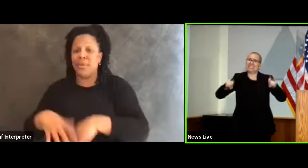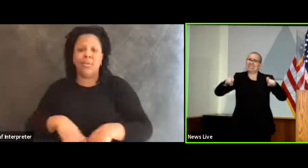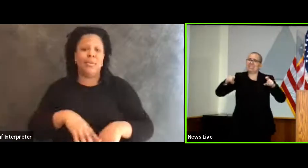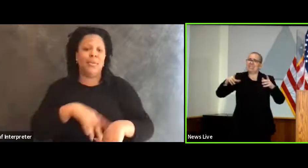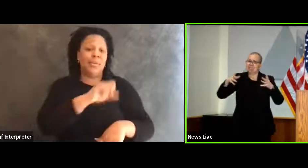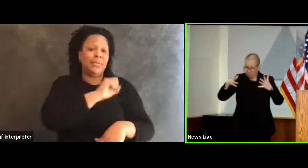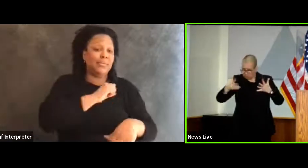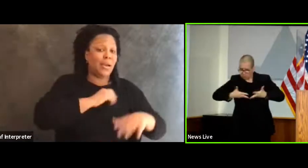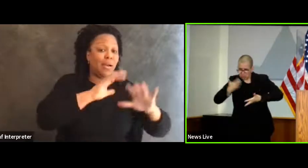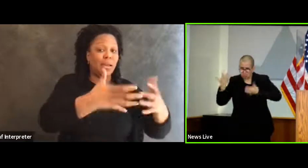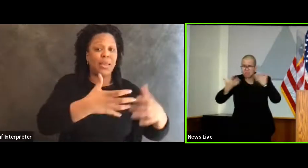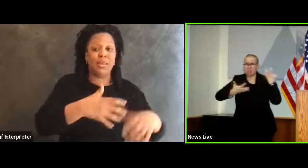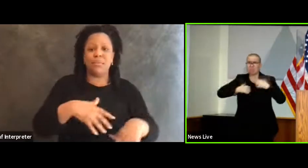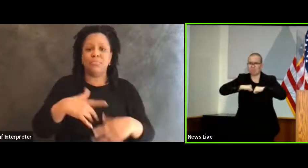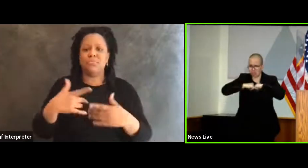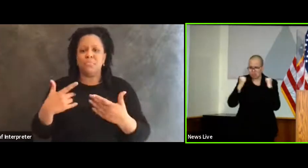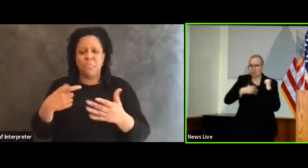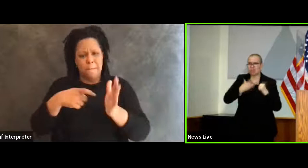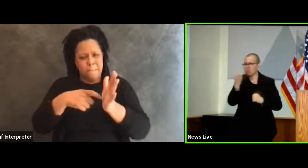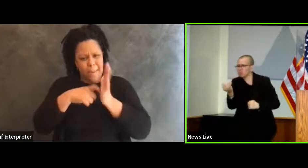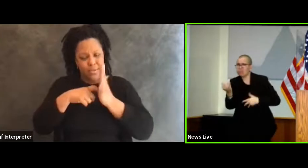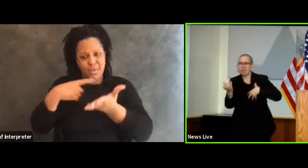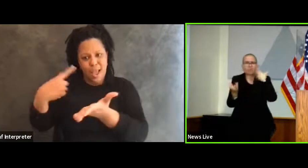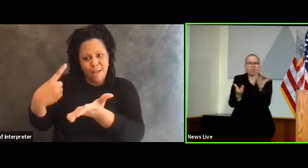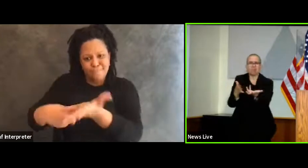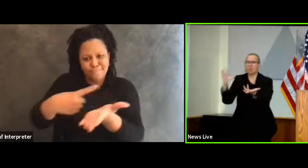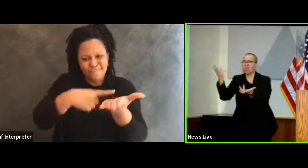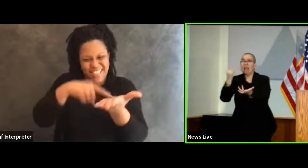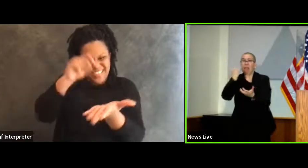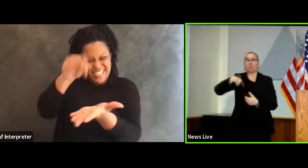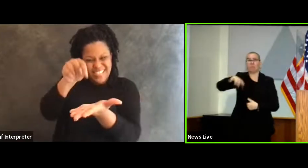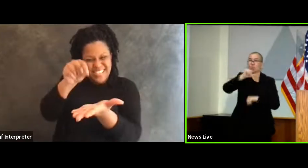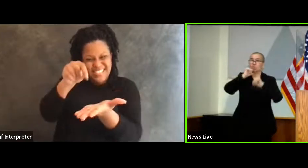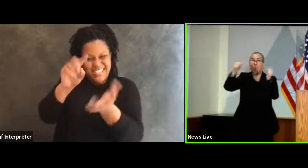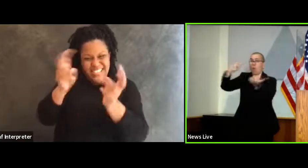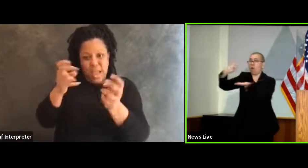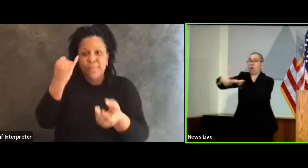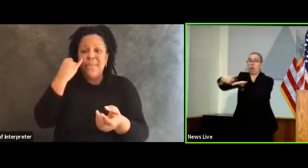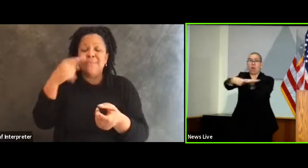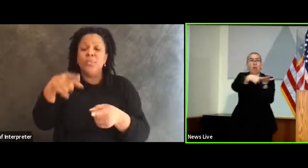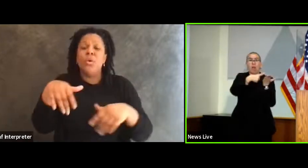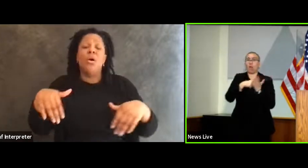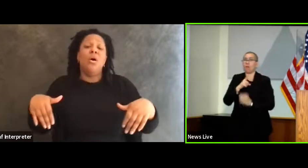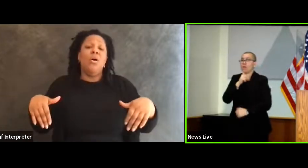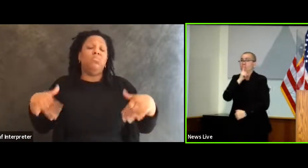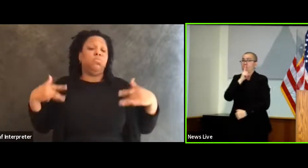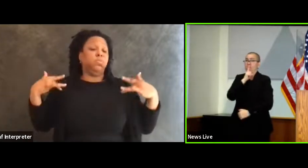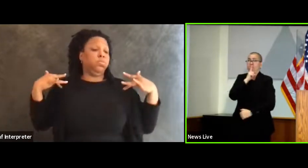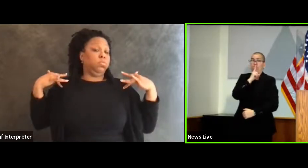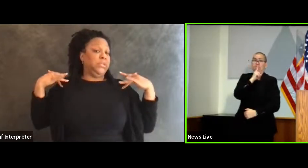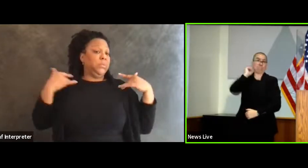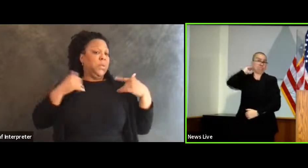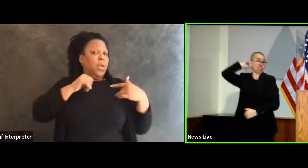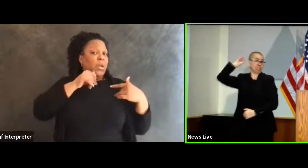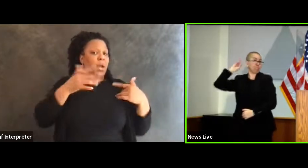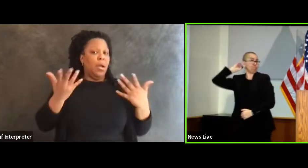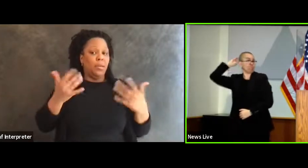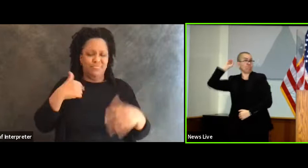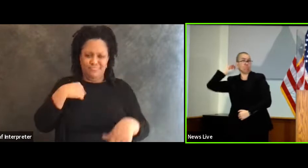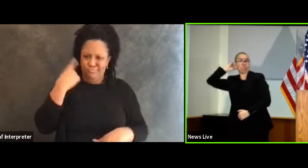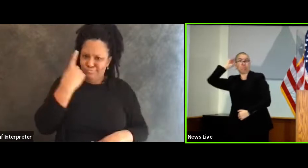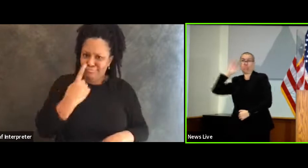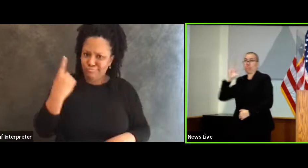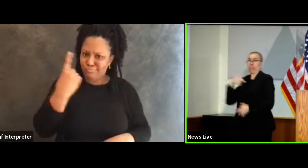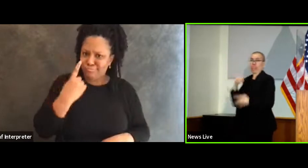you're not having the conversation, then quite frankly, I question whether or not we're